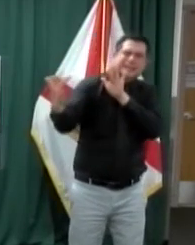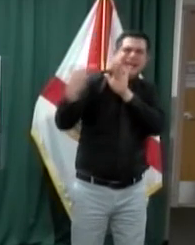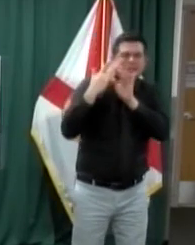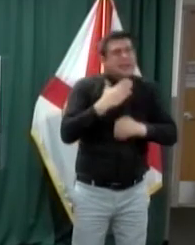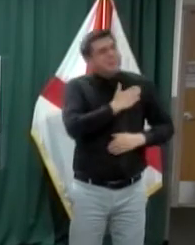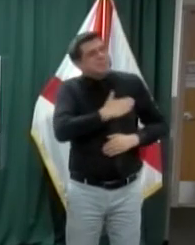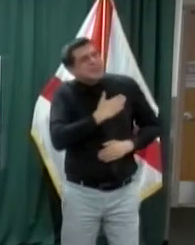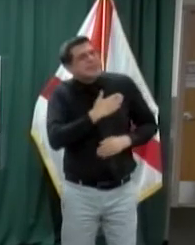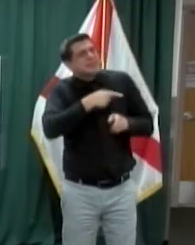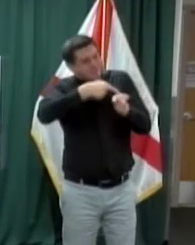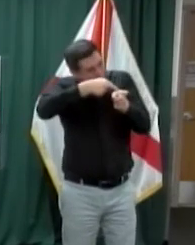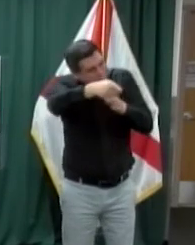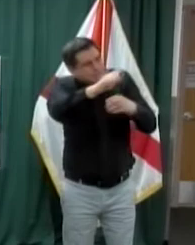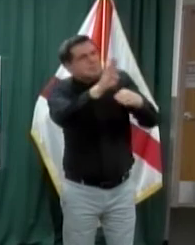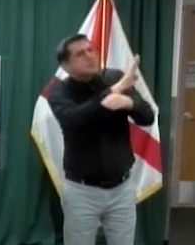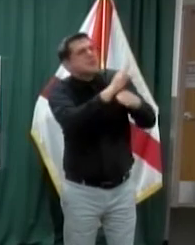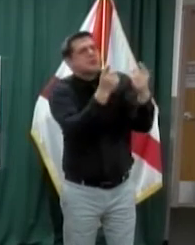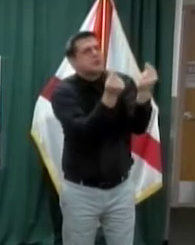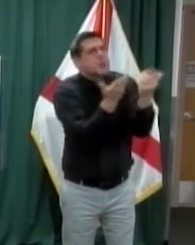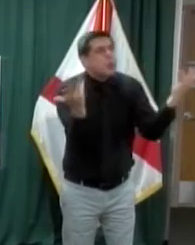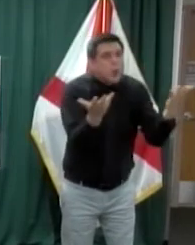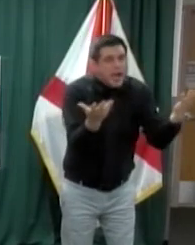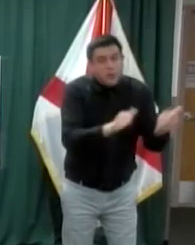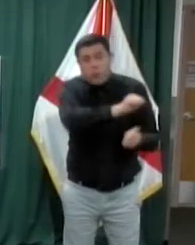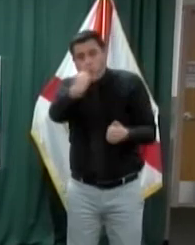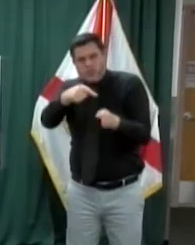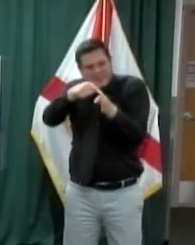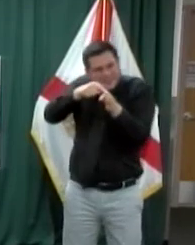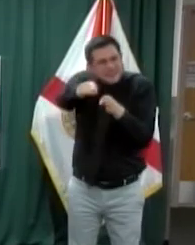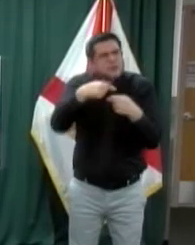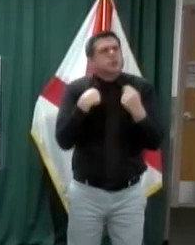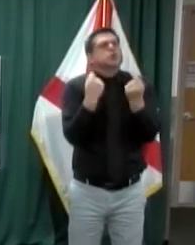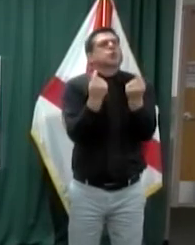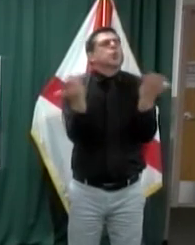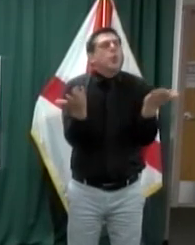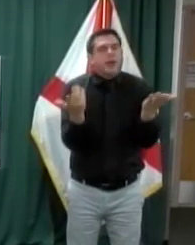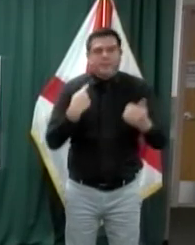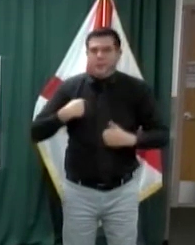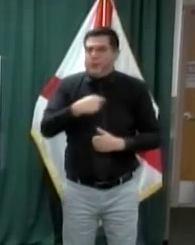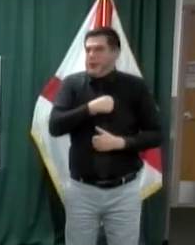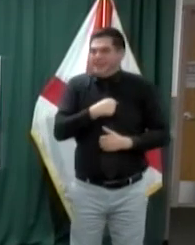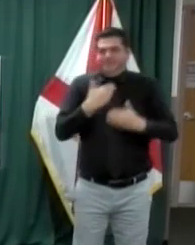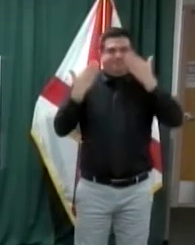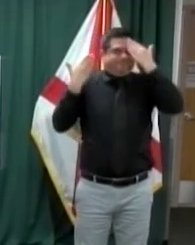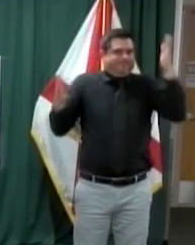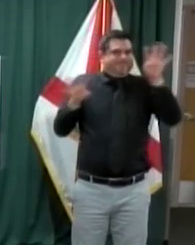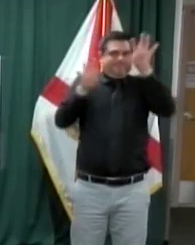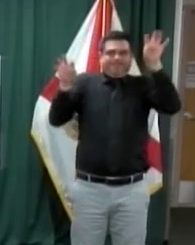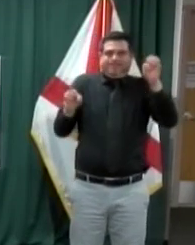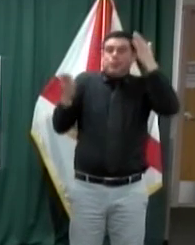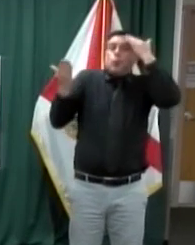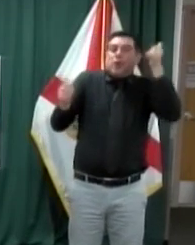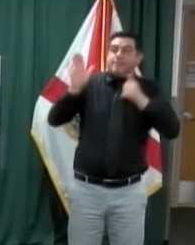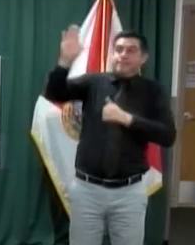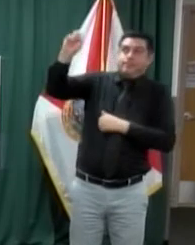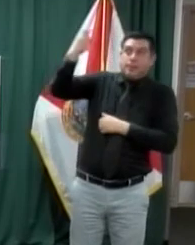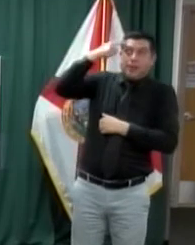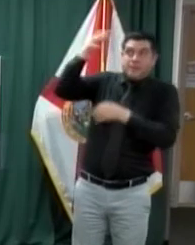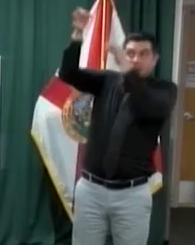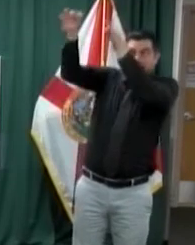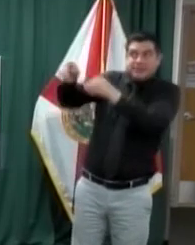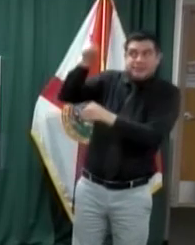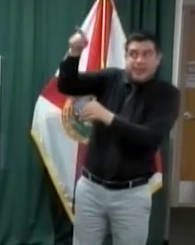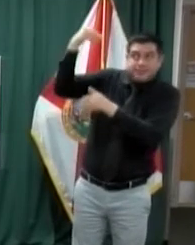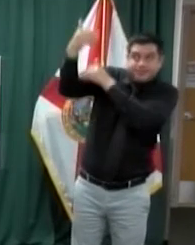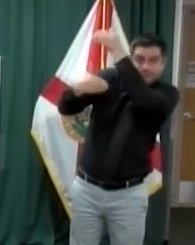know. Until the governor gives us that information and what his order is, then we will have to work within those parameters. And our